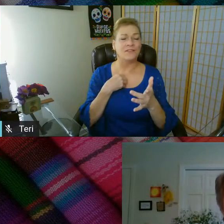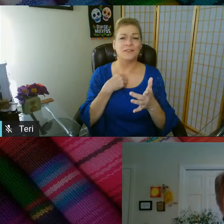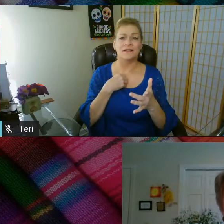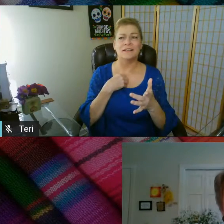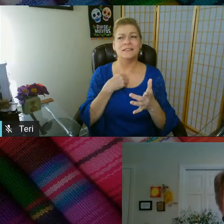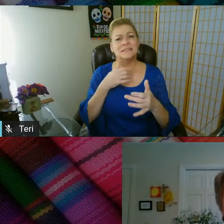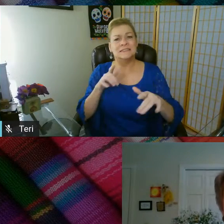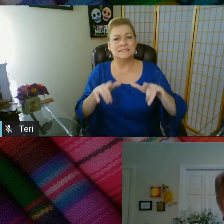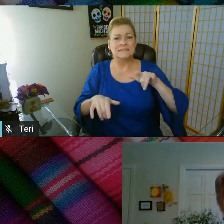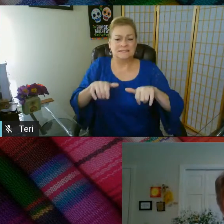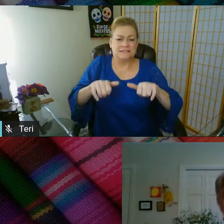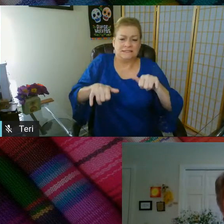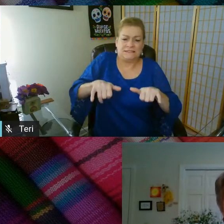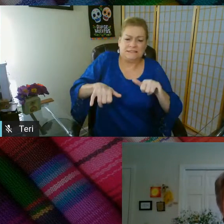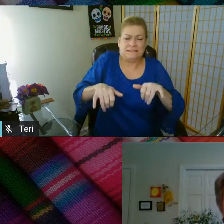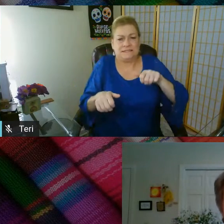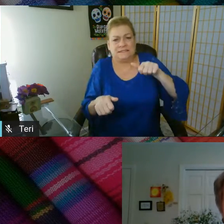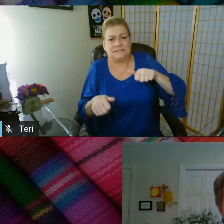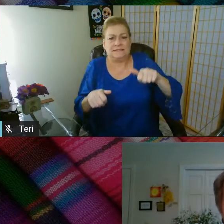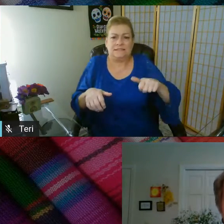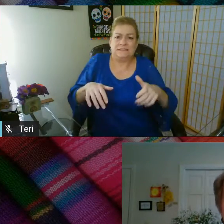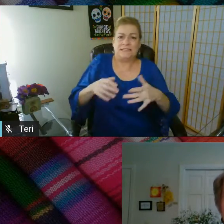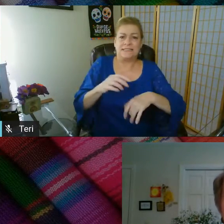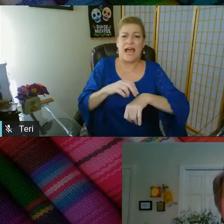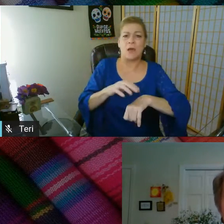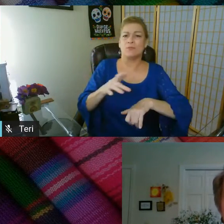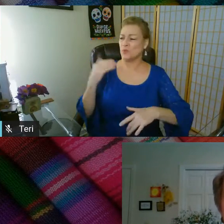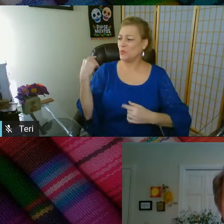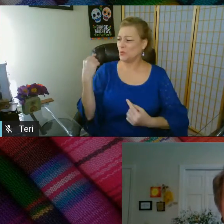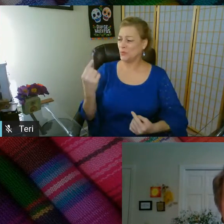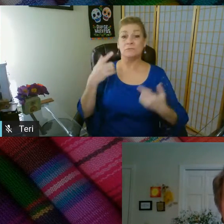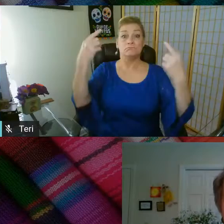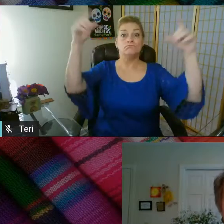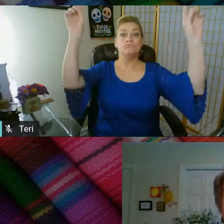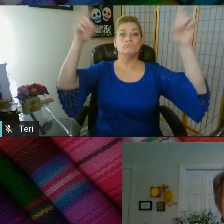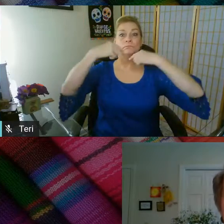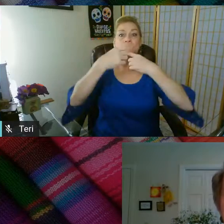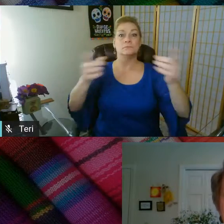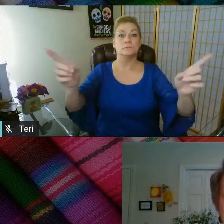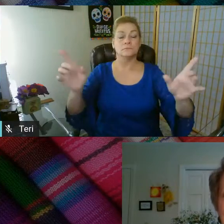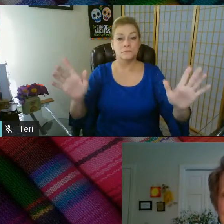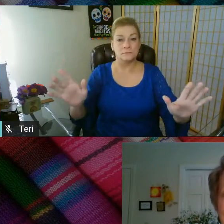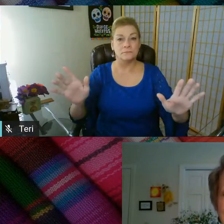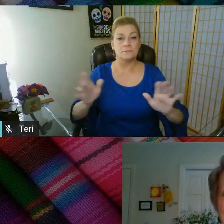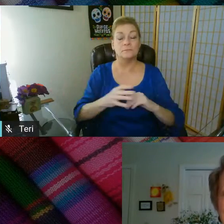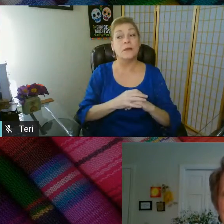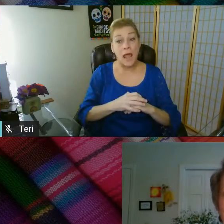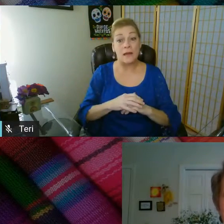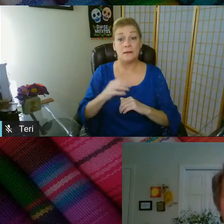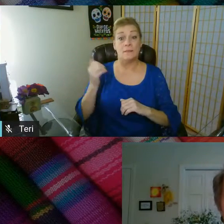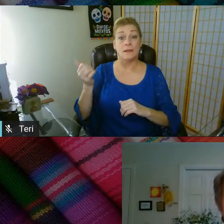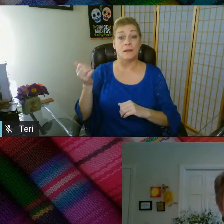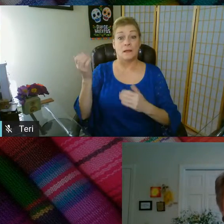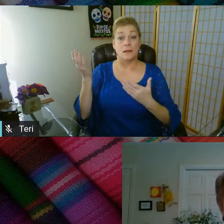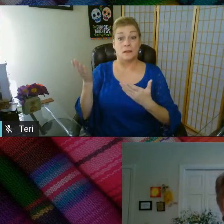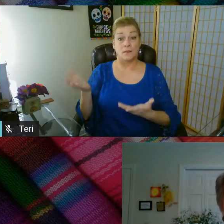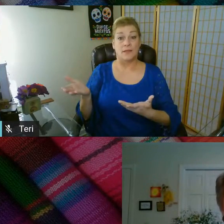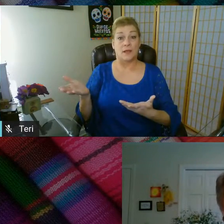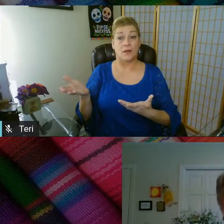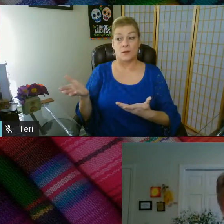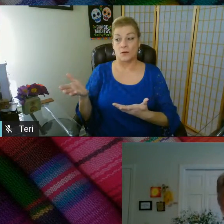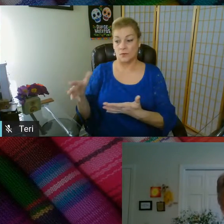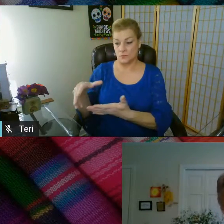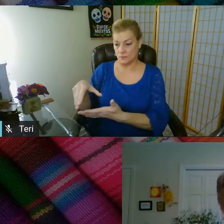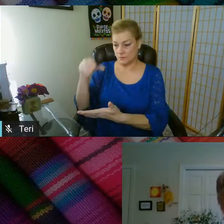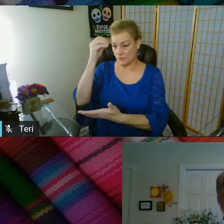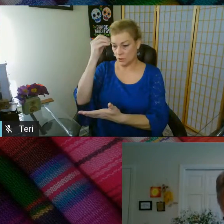and survived to tell the story. And we're present to take the lessons from the story